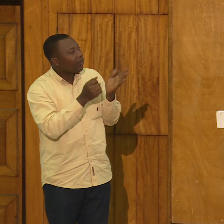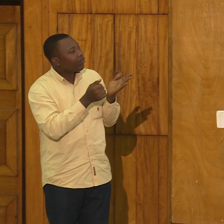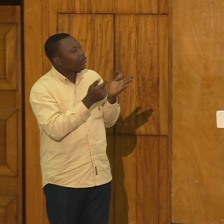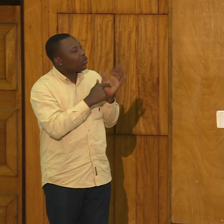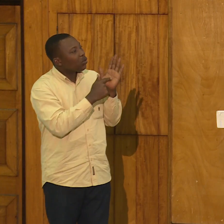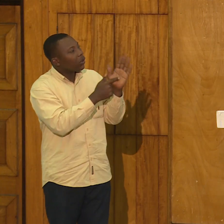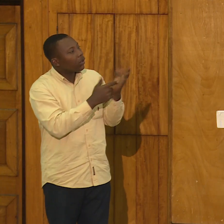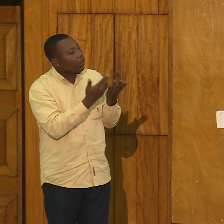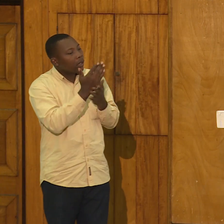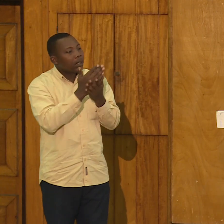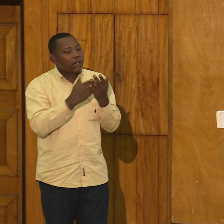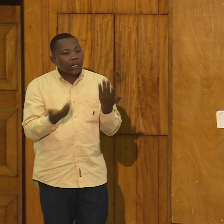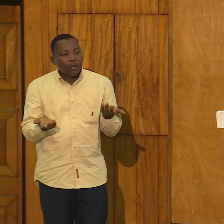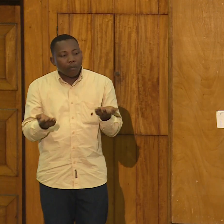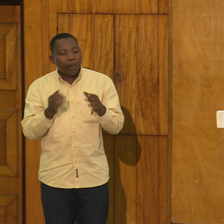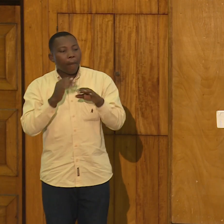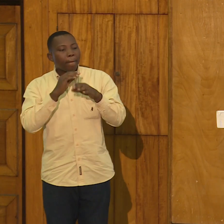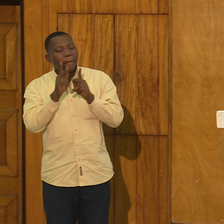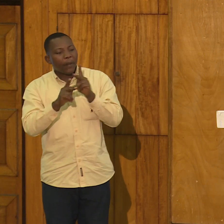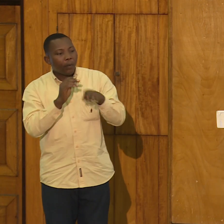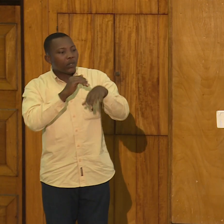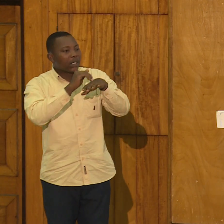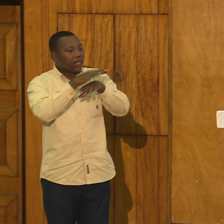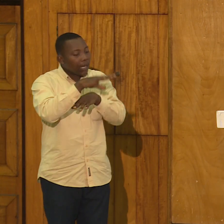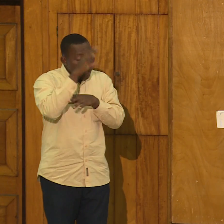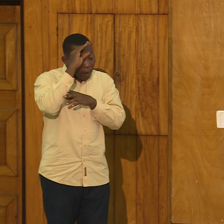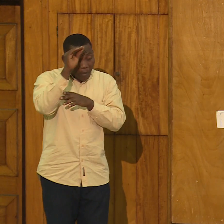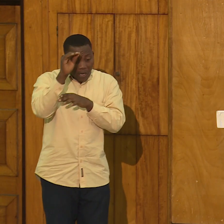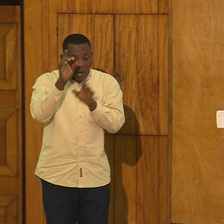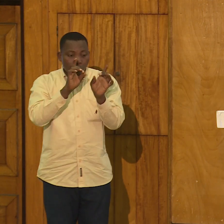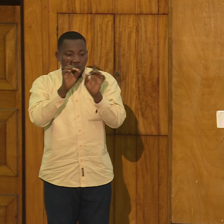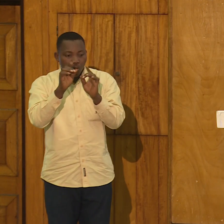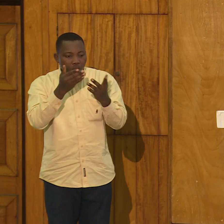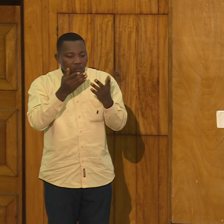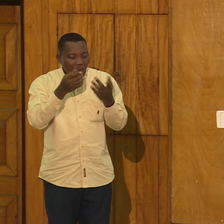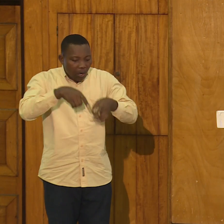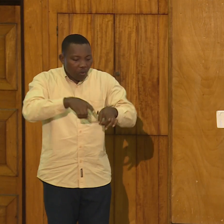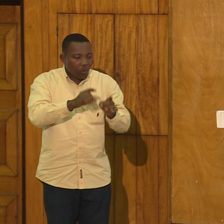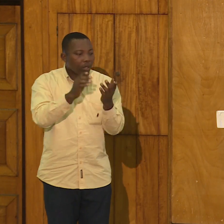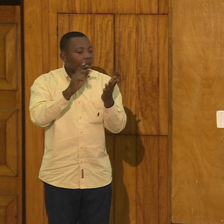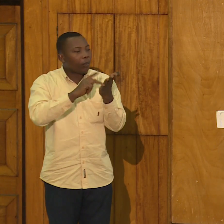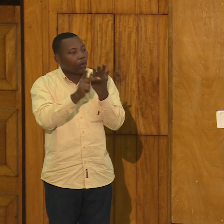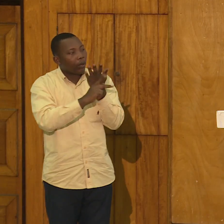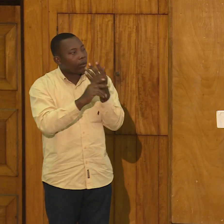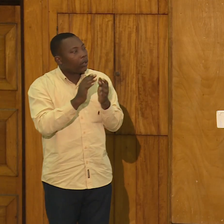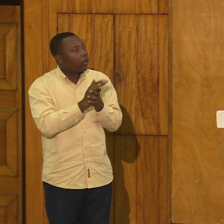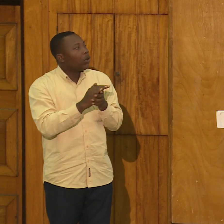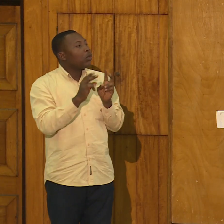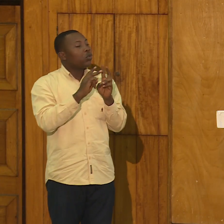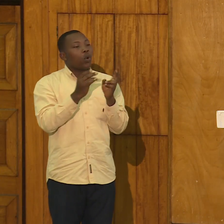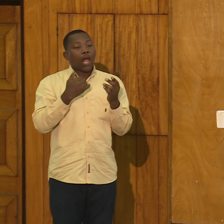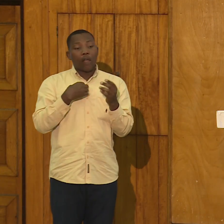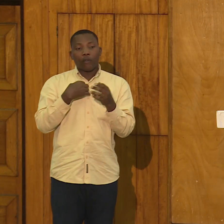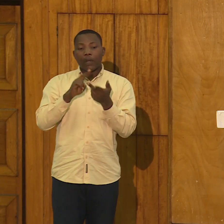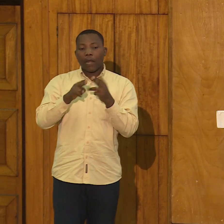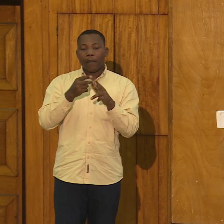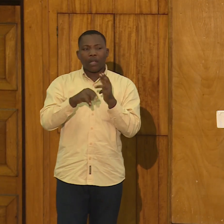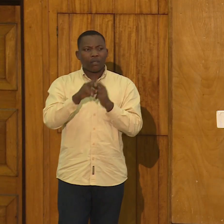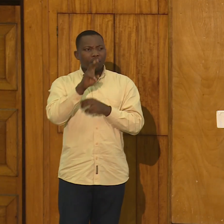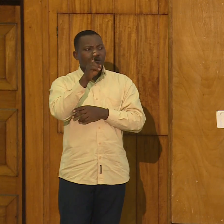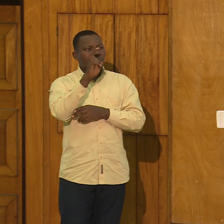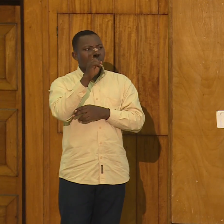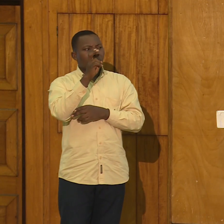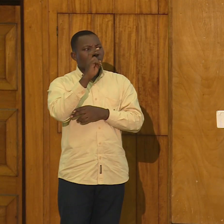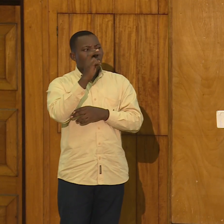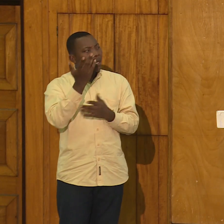some of the referrals that are done during the program. So about 200 people who use and